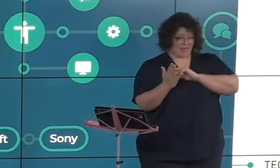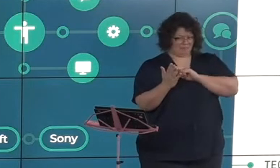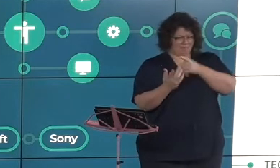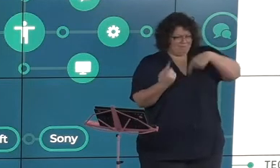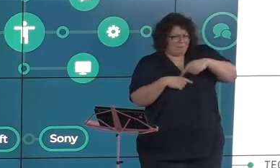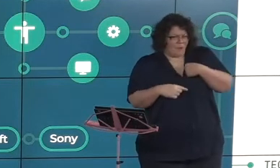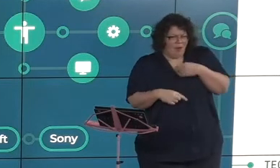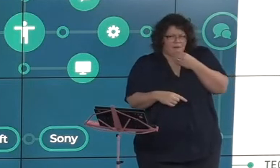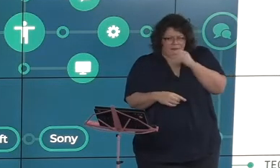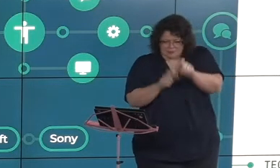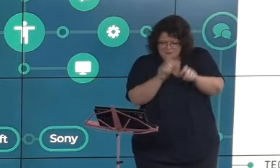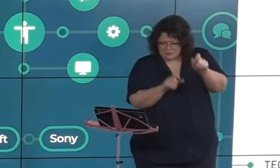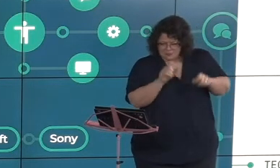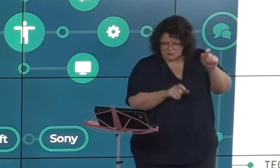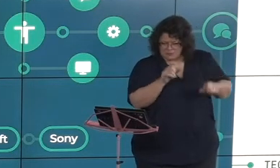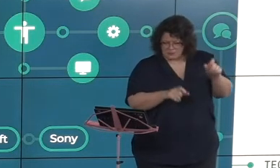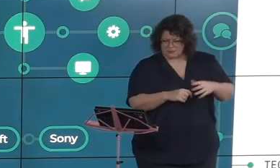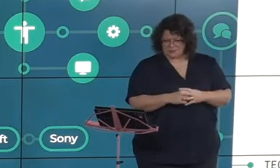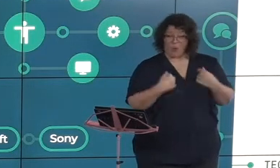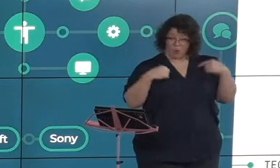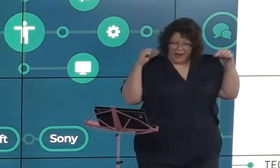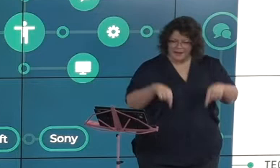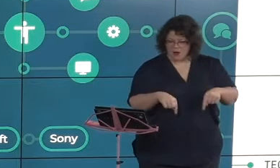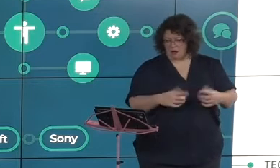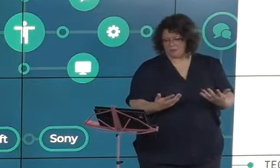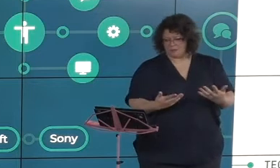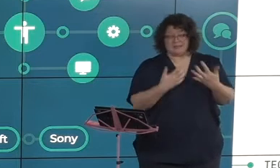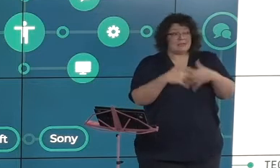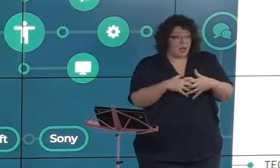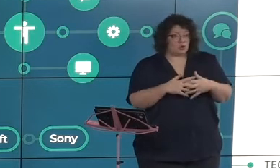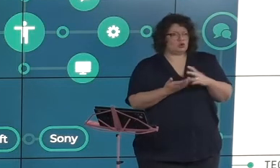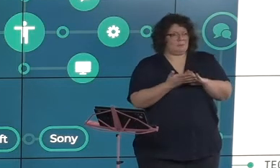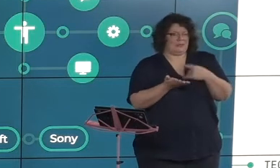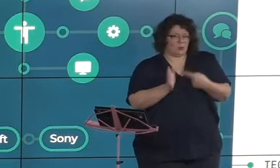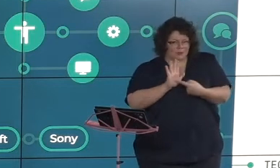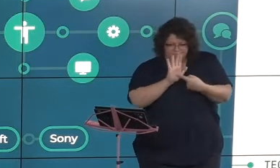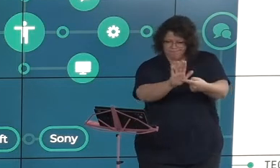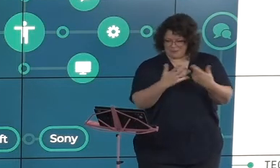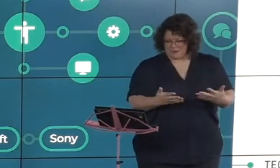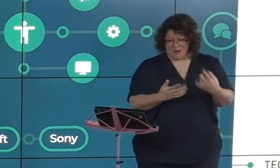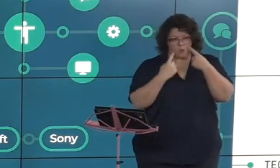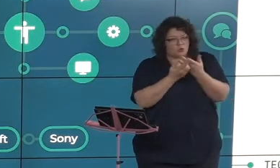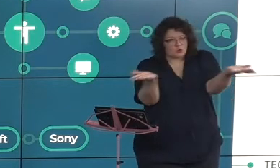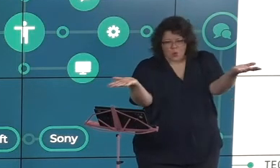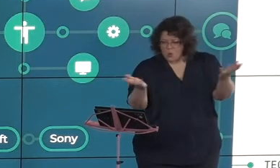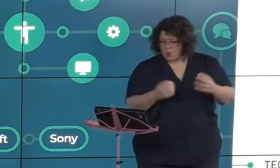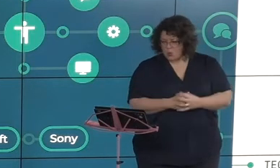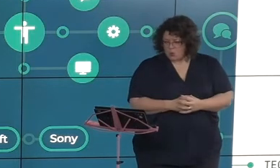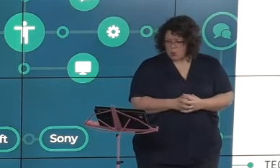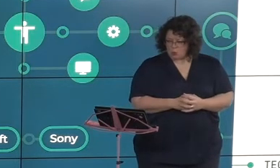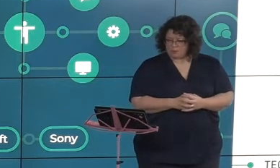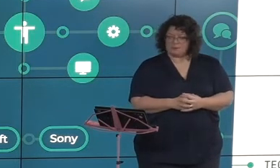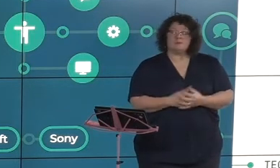out of the closet about being registered blind or severely visually impaired, where I was hiding for lots of ridiculous reasons.